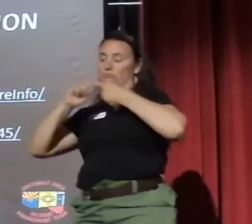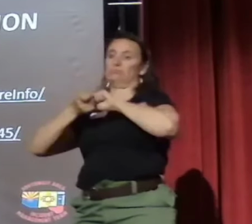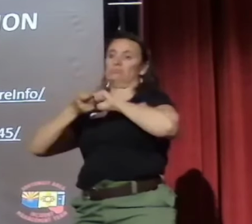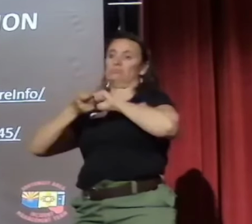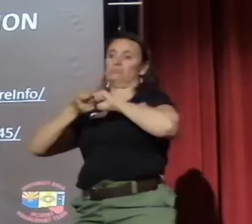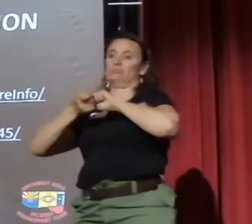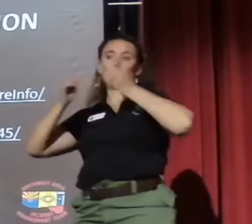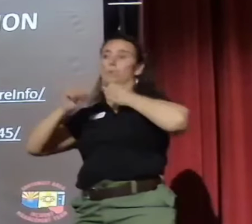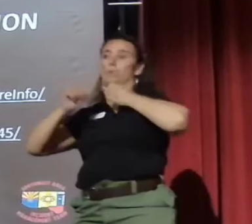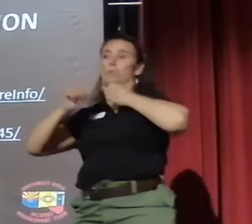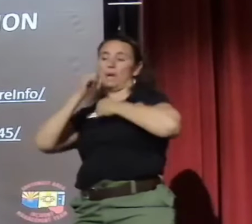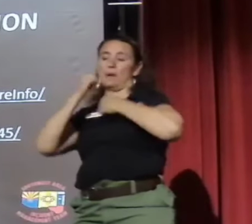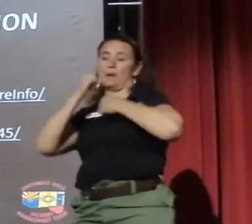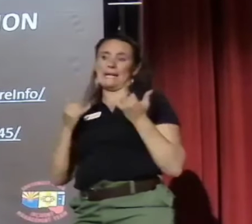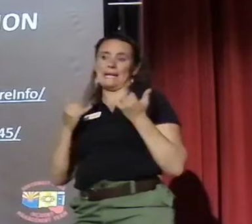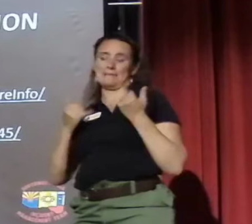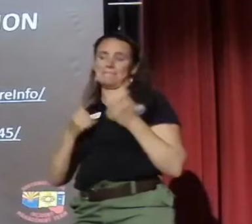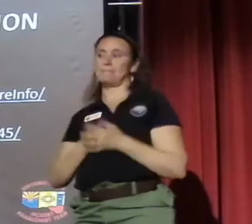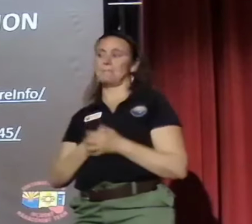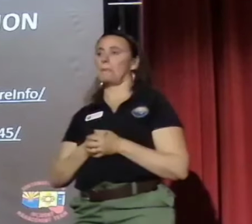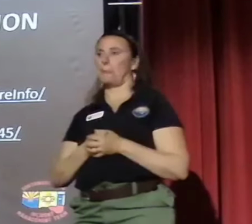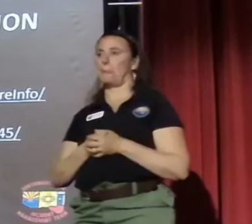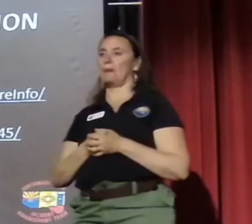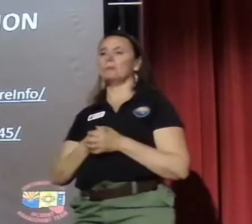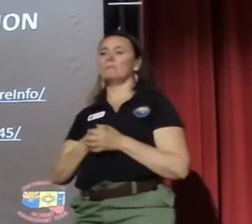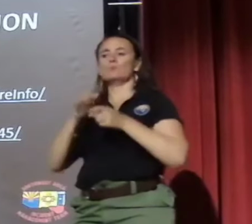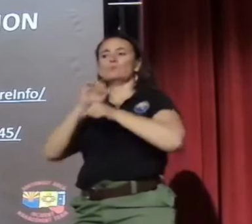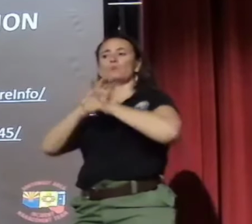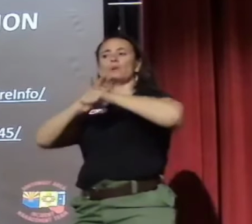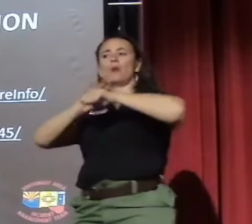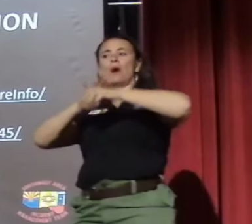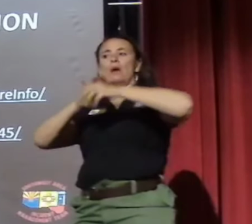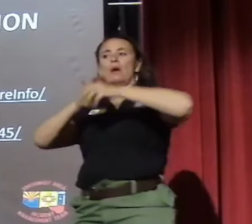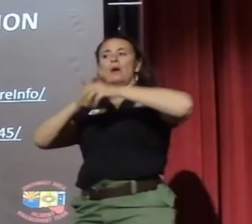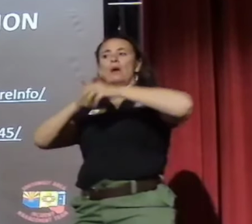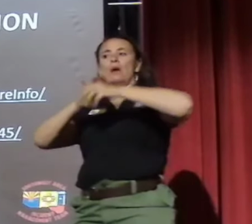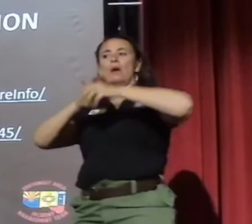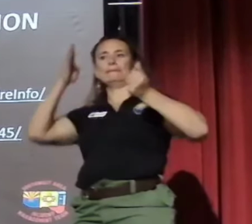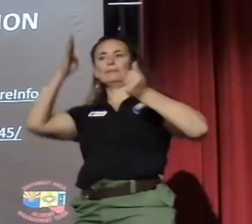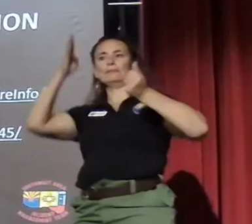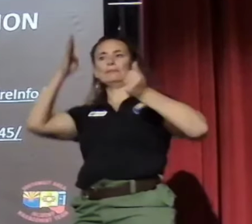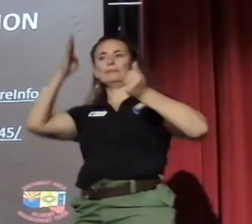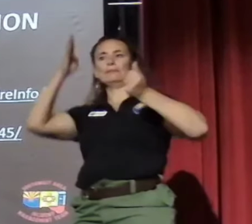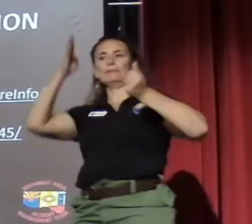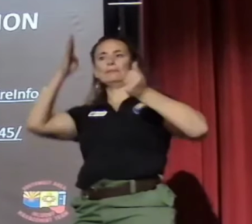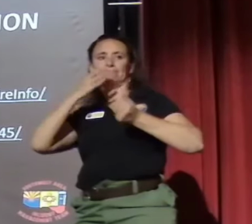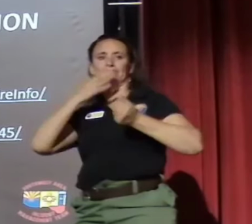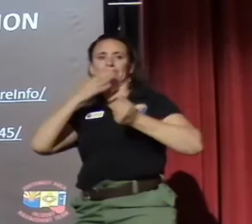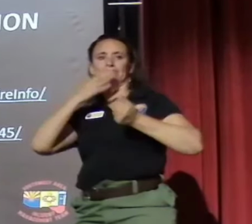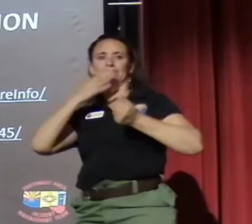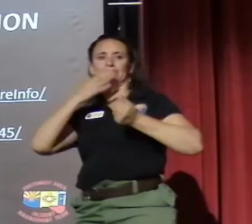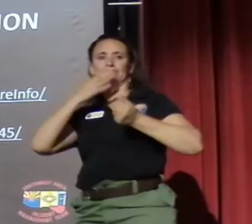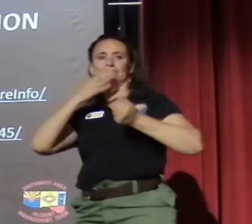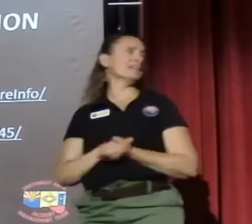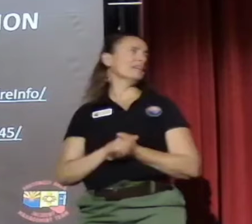threat. And we're working on mitigating the future threat. Thank you.